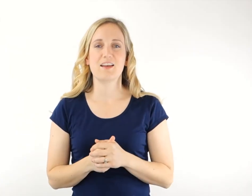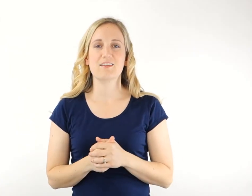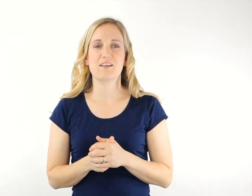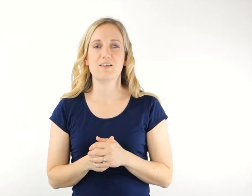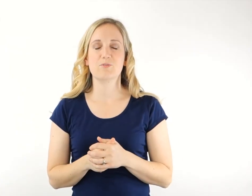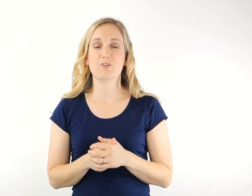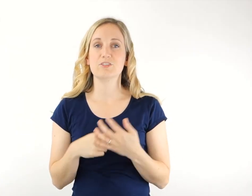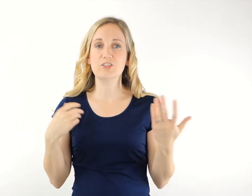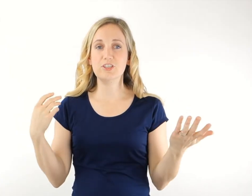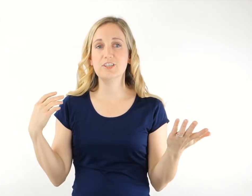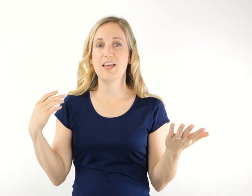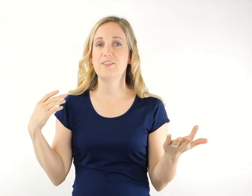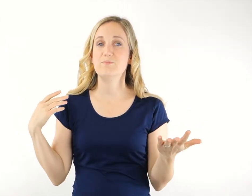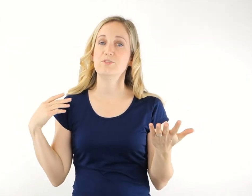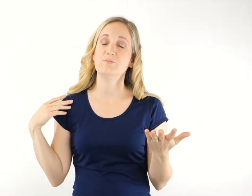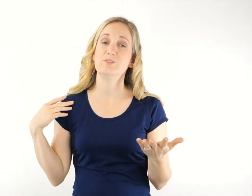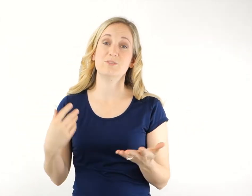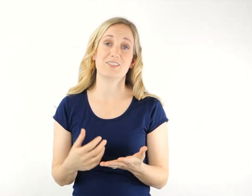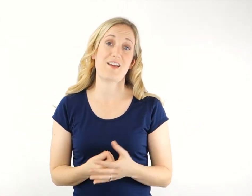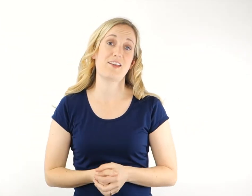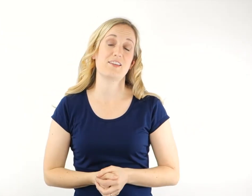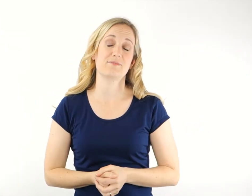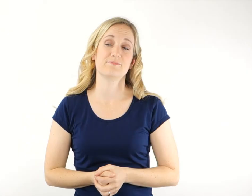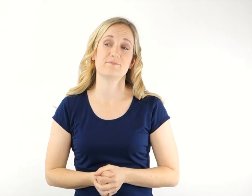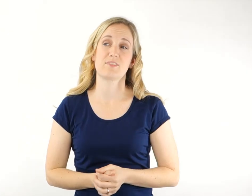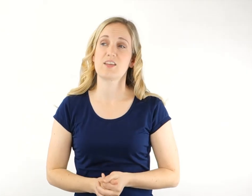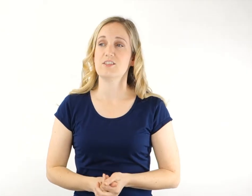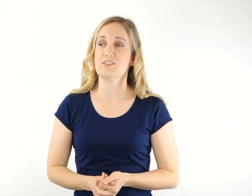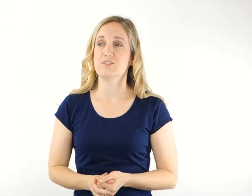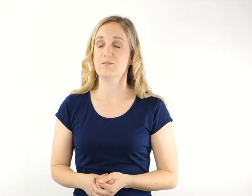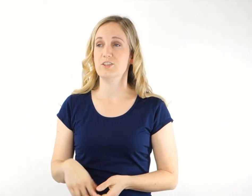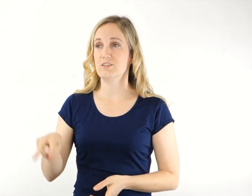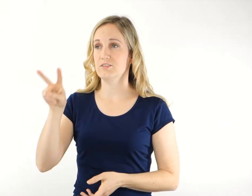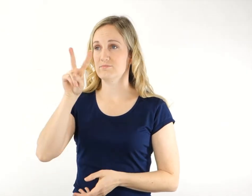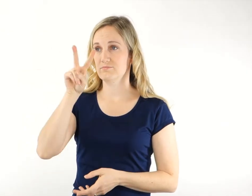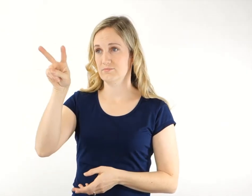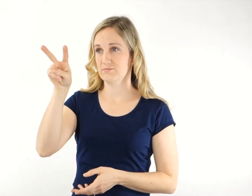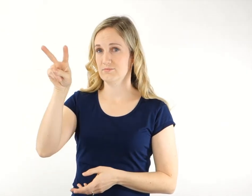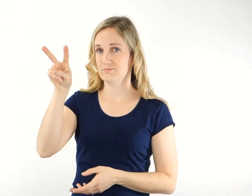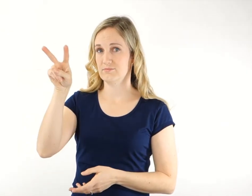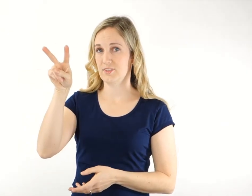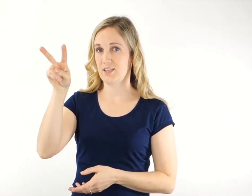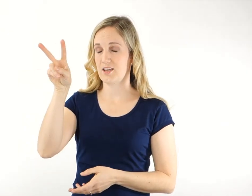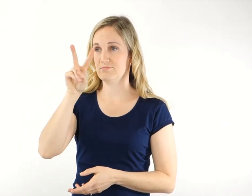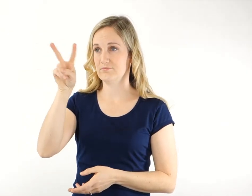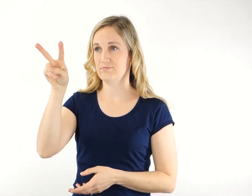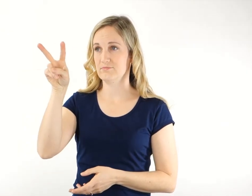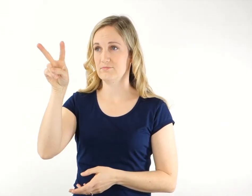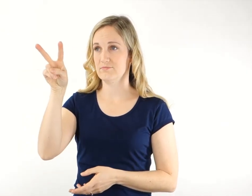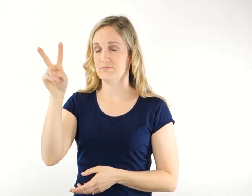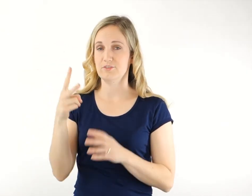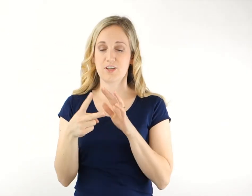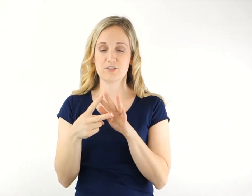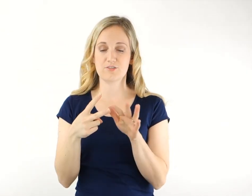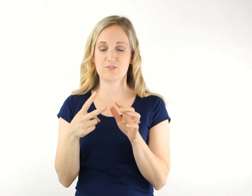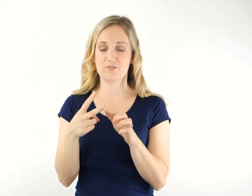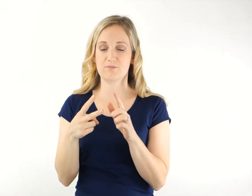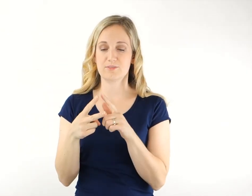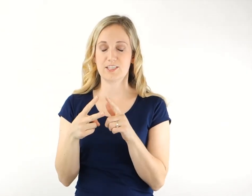And or look at the blue, blue sky. So look like that. You got, like, these